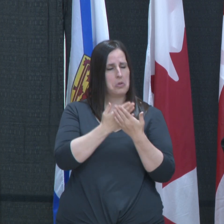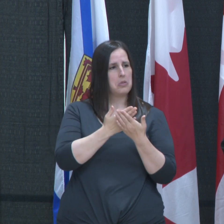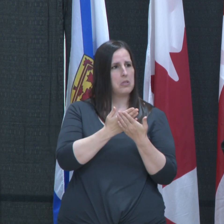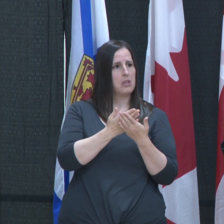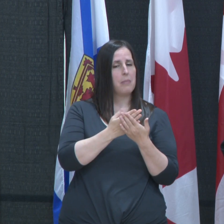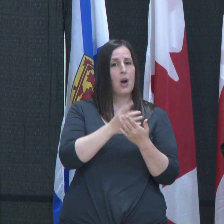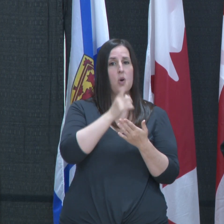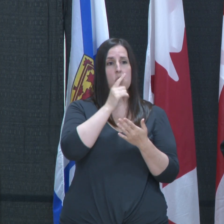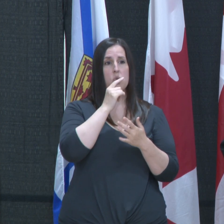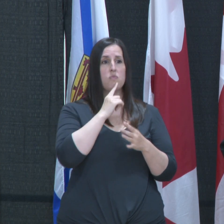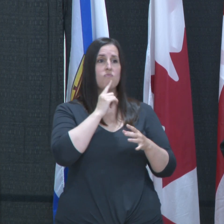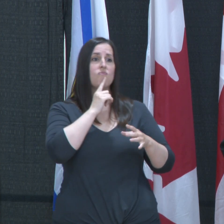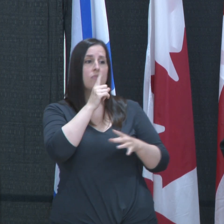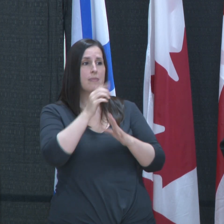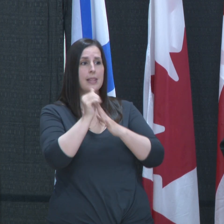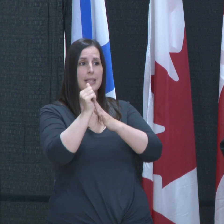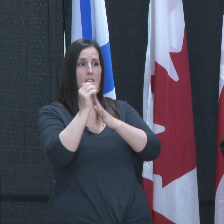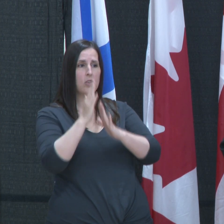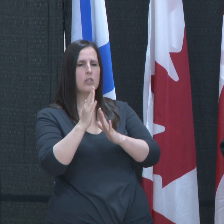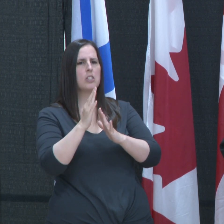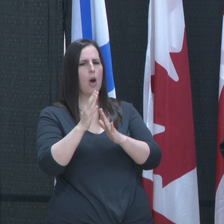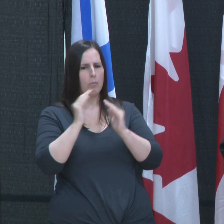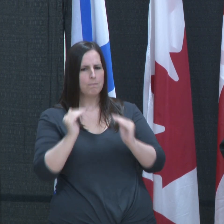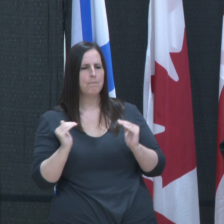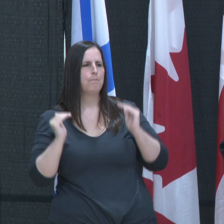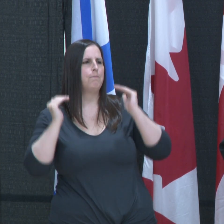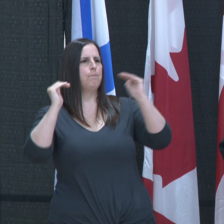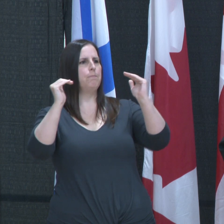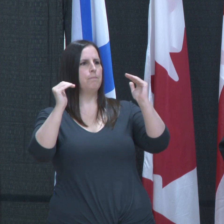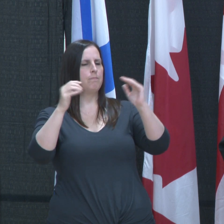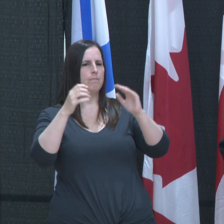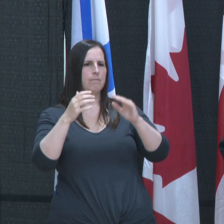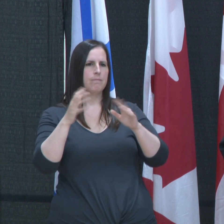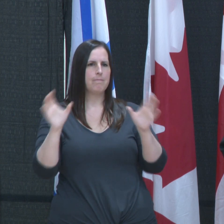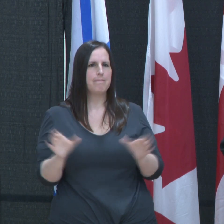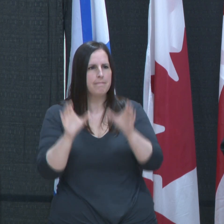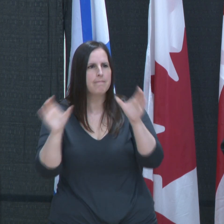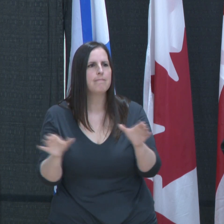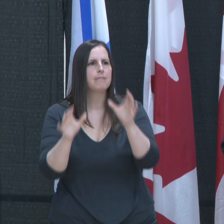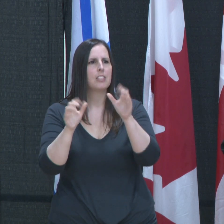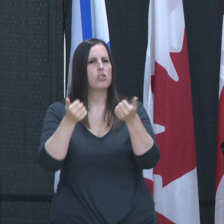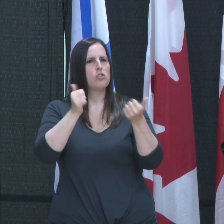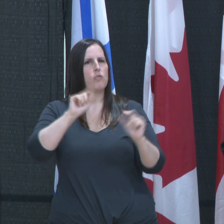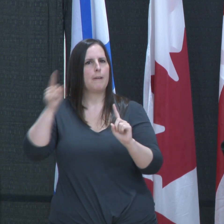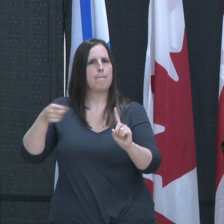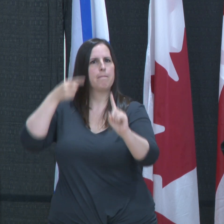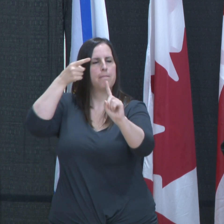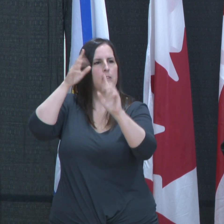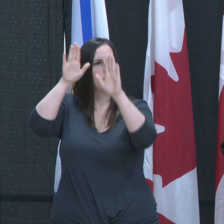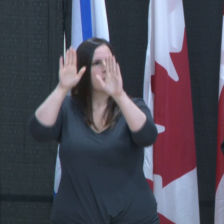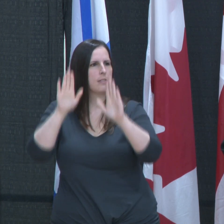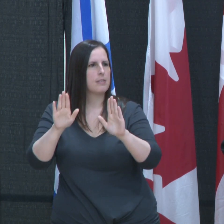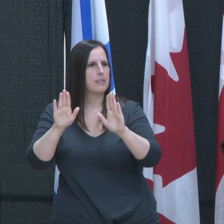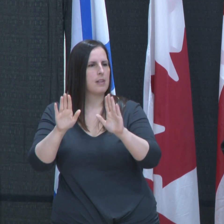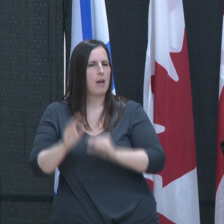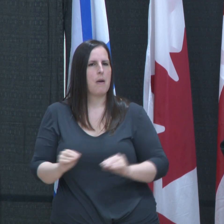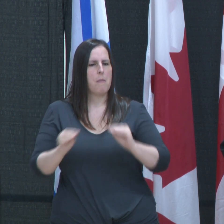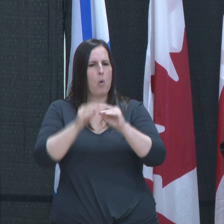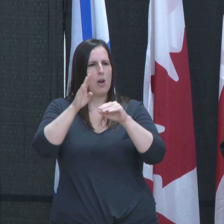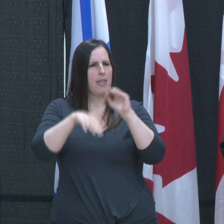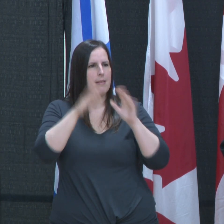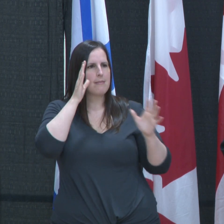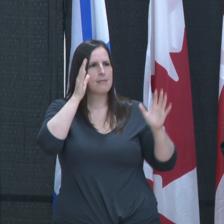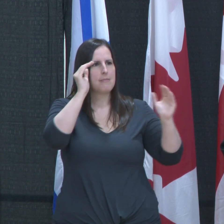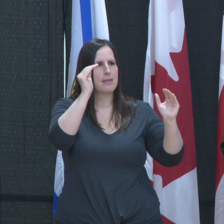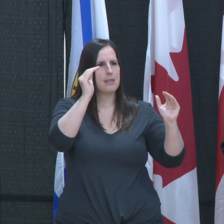the world go above and beyond what is expected. Take the initiative to be great. Do more than is expected. Have your